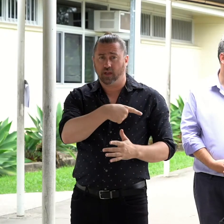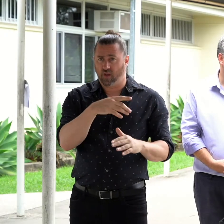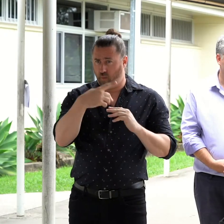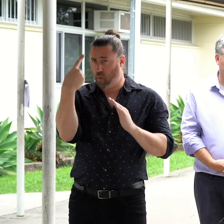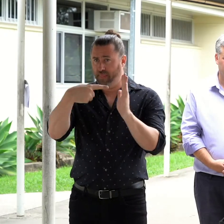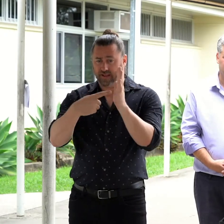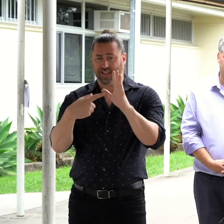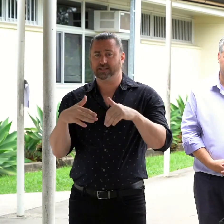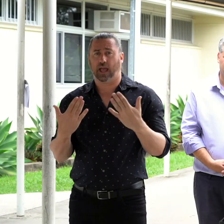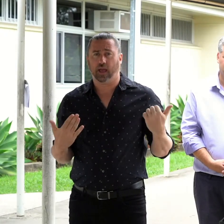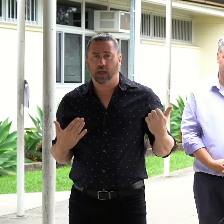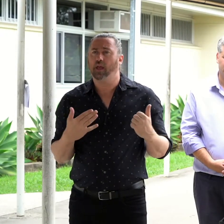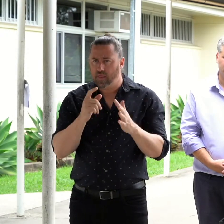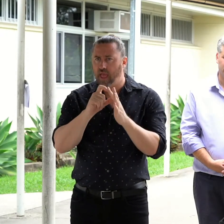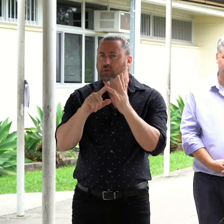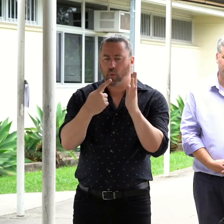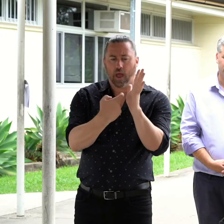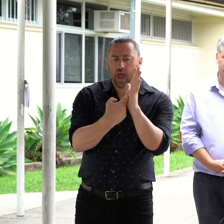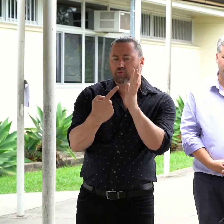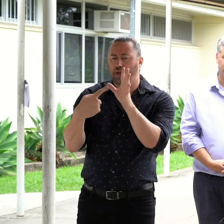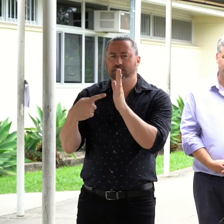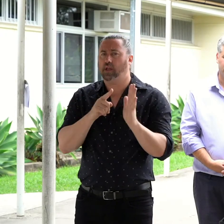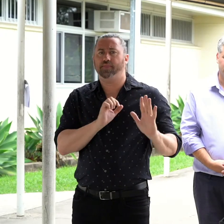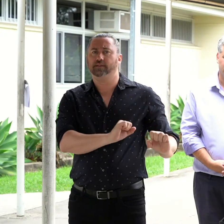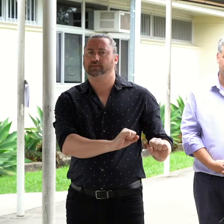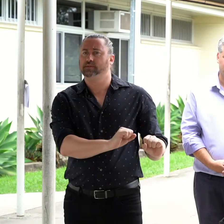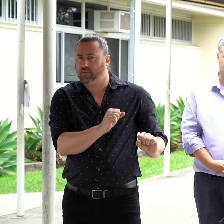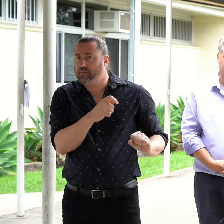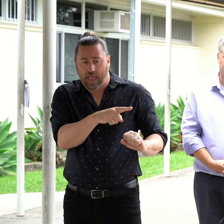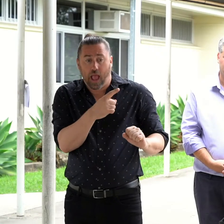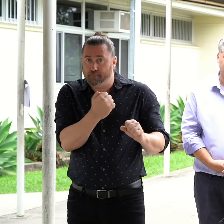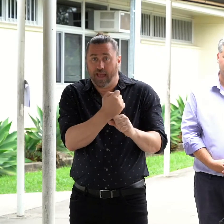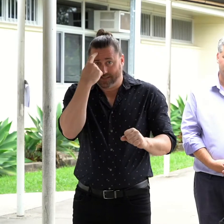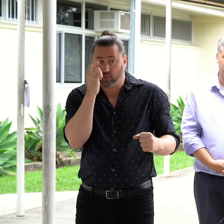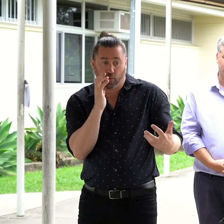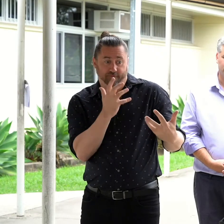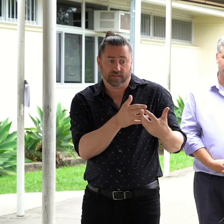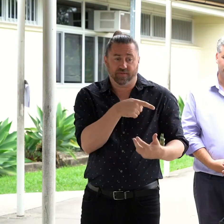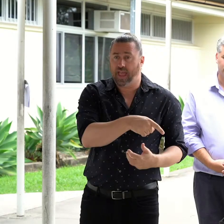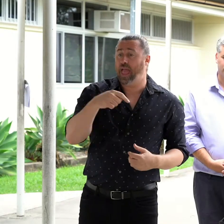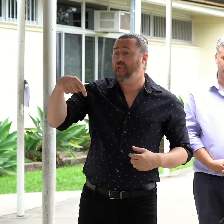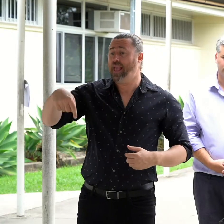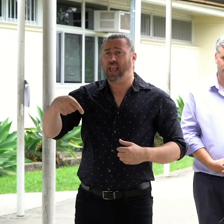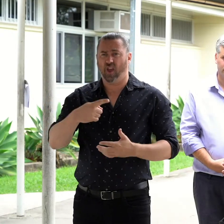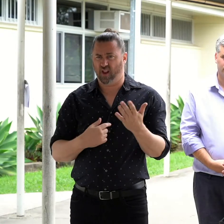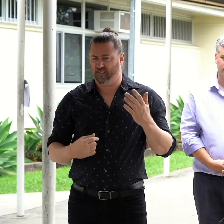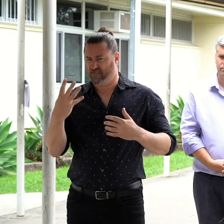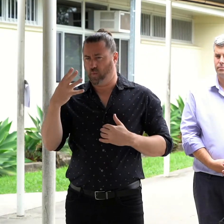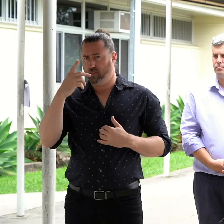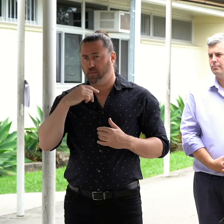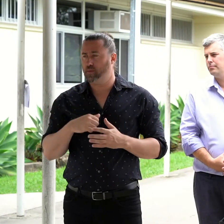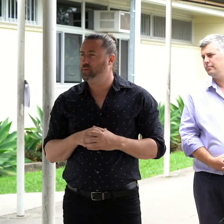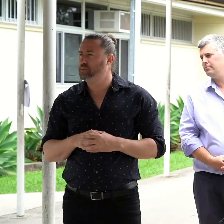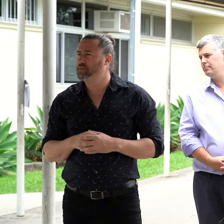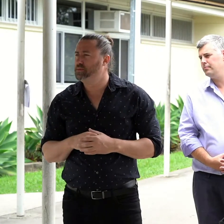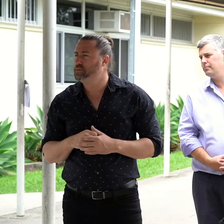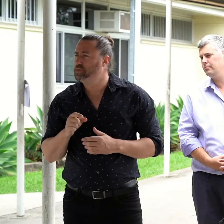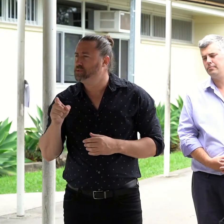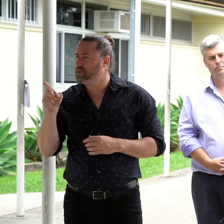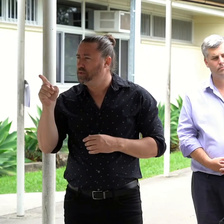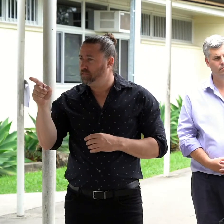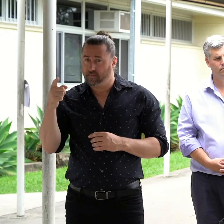and they're using RAT tests, and that's a much better use of RAT tests than where we are with 4 cases today. Has Acting Chief Health Officer, have you